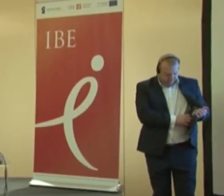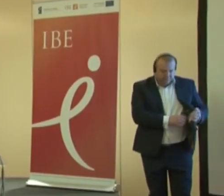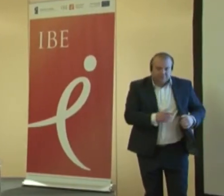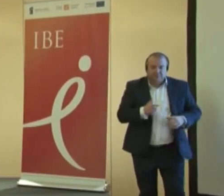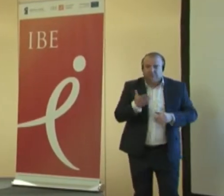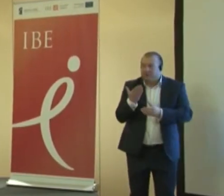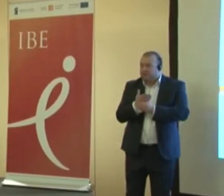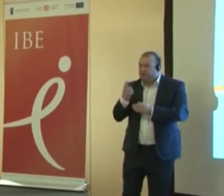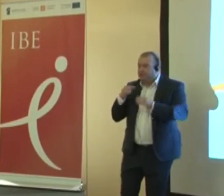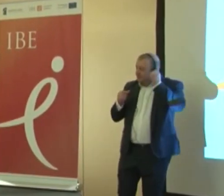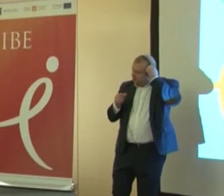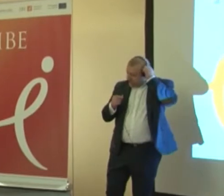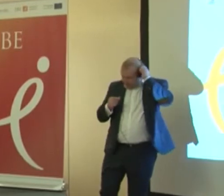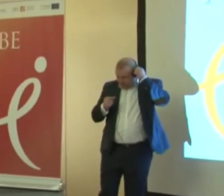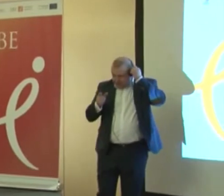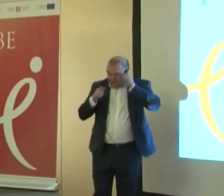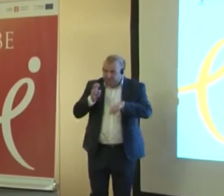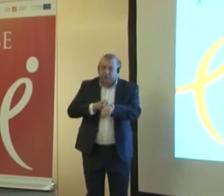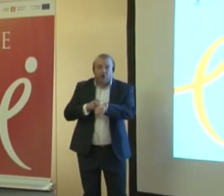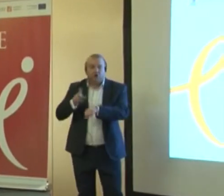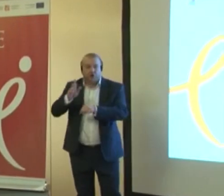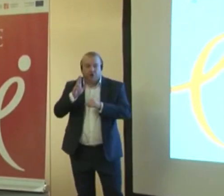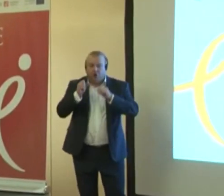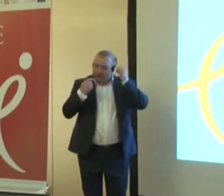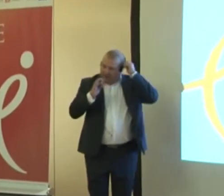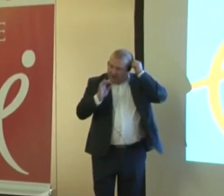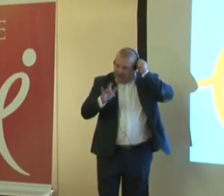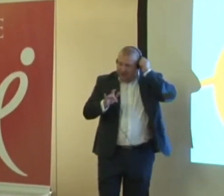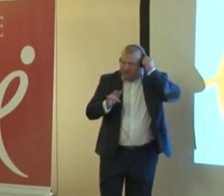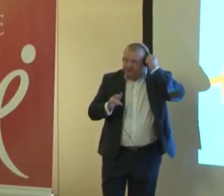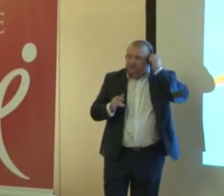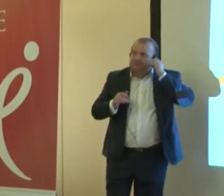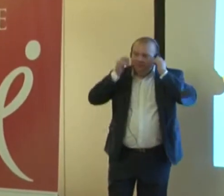need to find my PowerPoint. Is it on? Your PowerPoint, yes, it should be here.